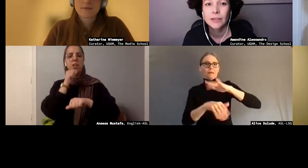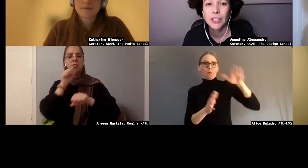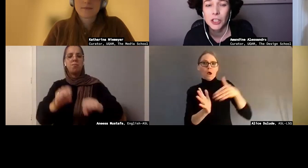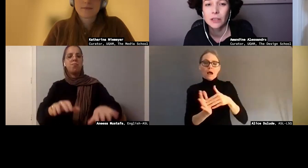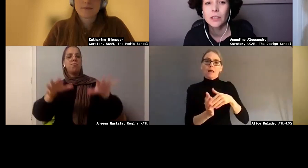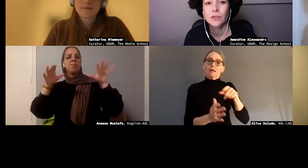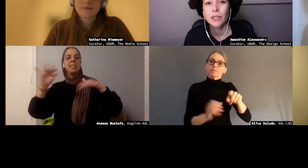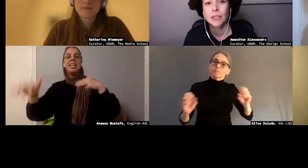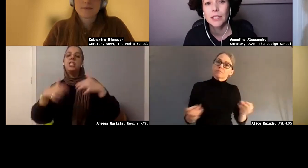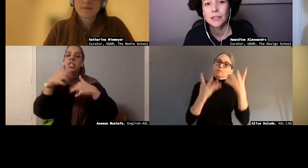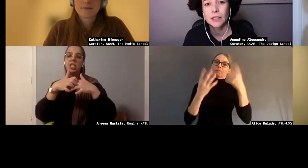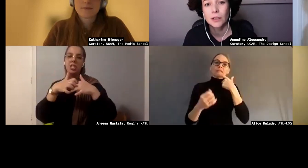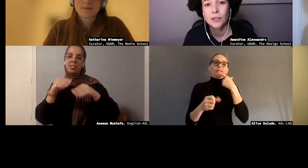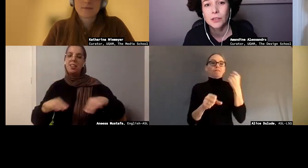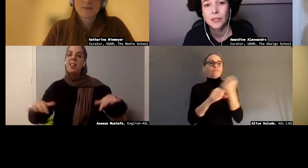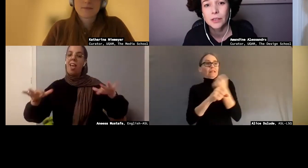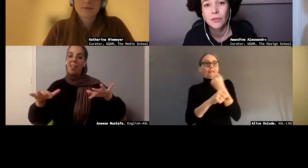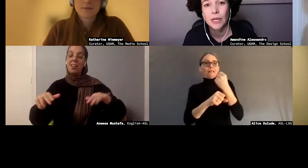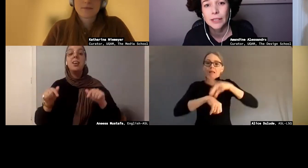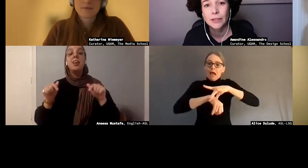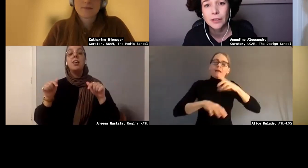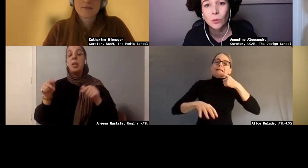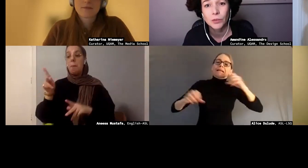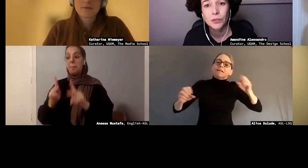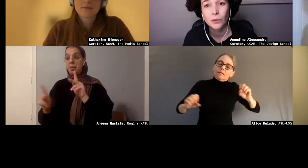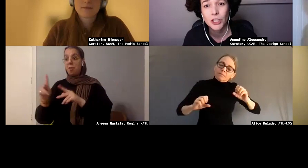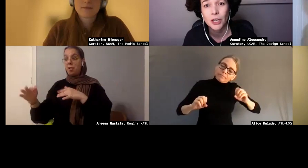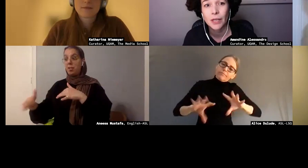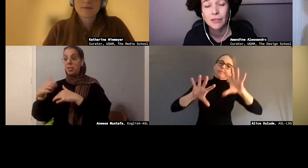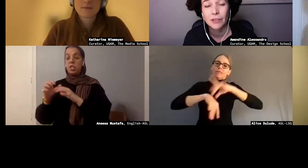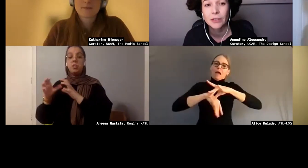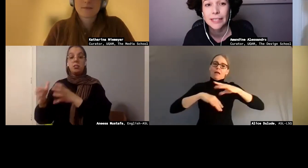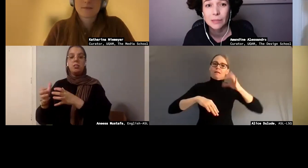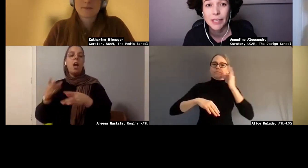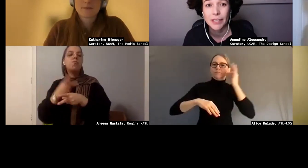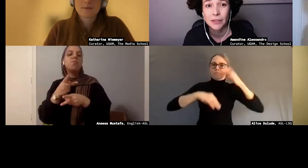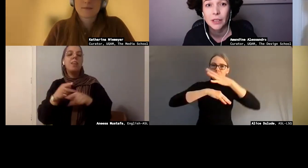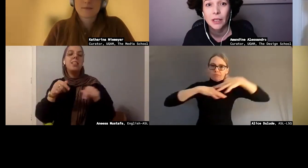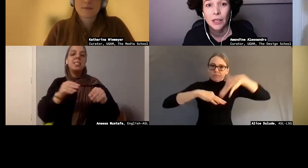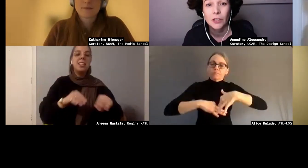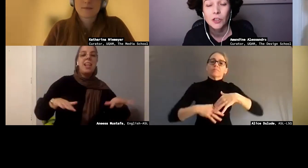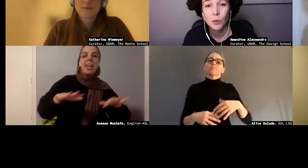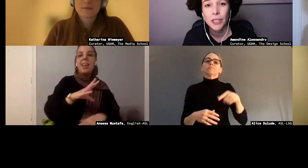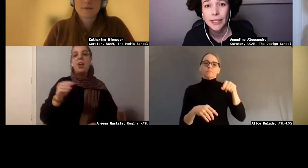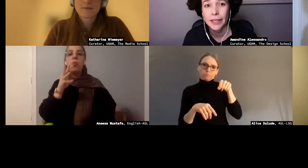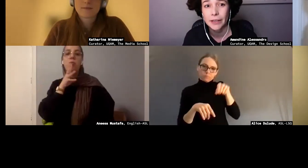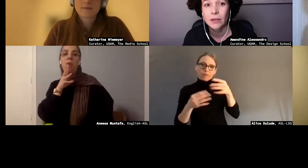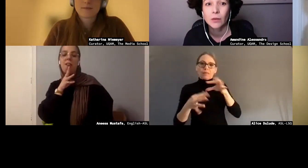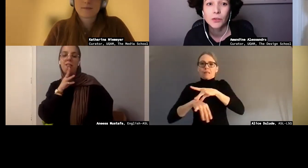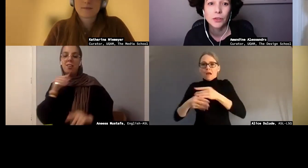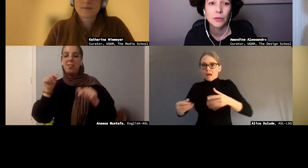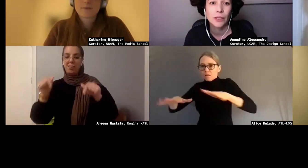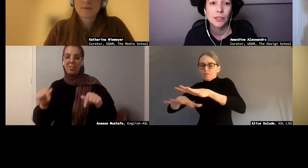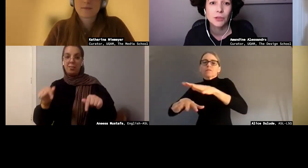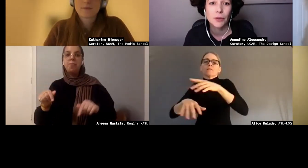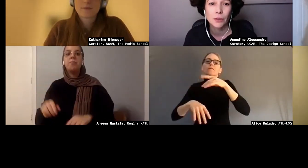Kanien'kehá:ka Nation is recognized as a custodian of the lands and waters on which our event takes place in Tiohtià:ke,